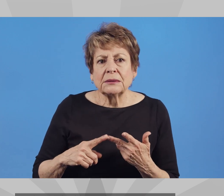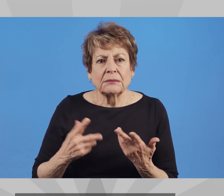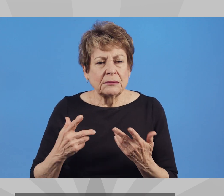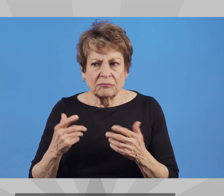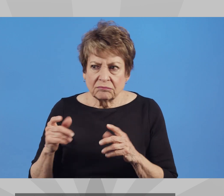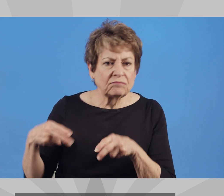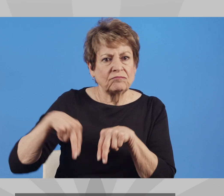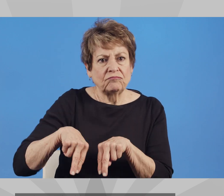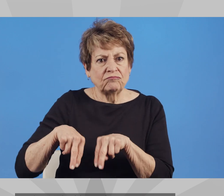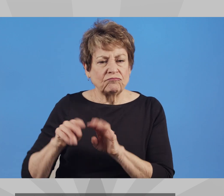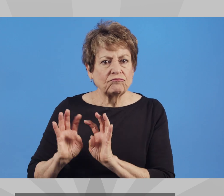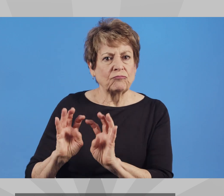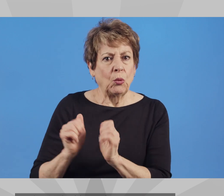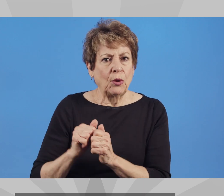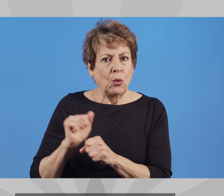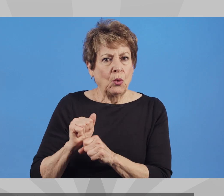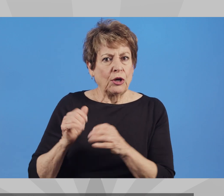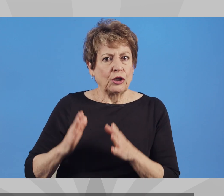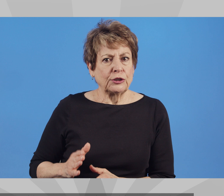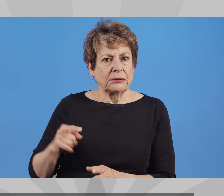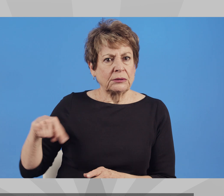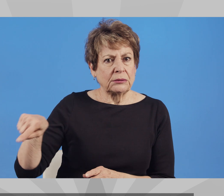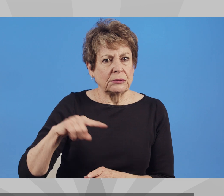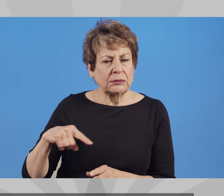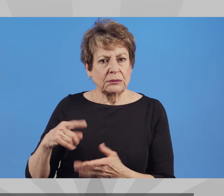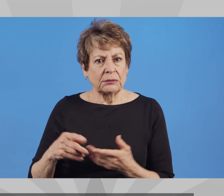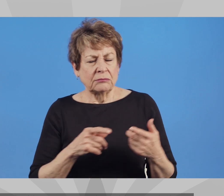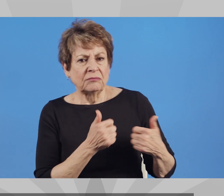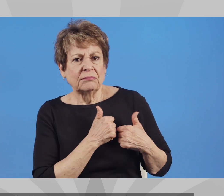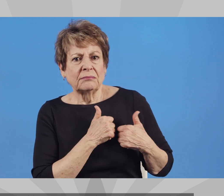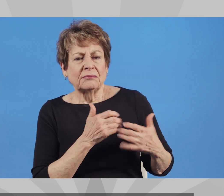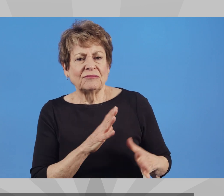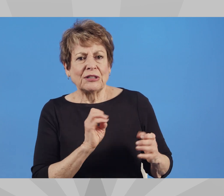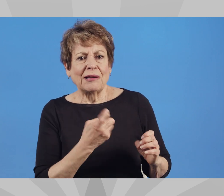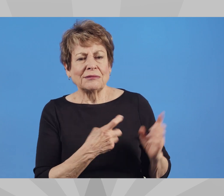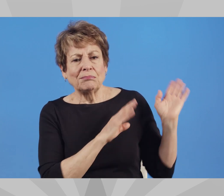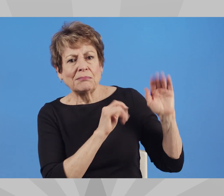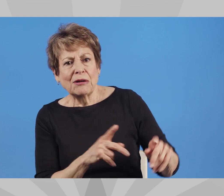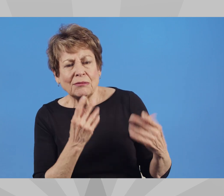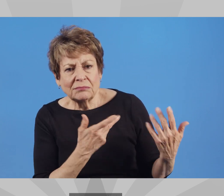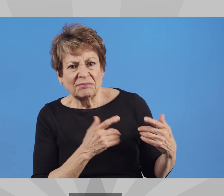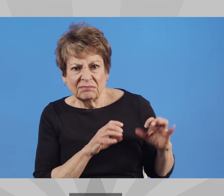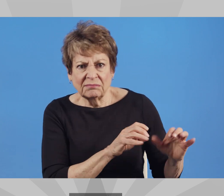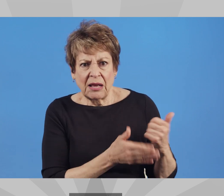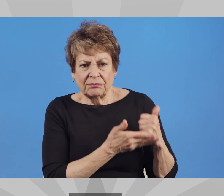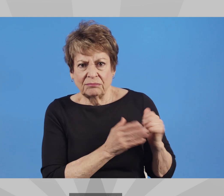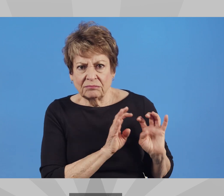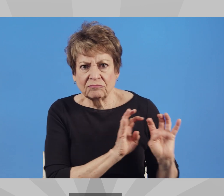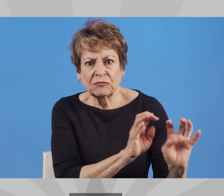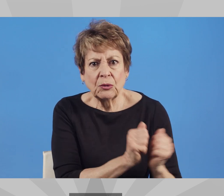and stand with workers, veterans, and with our most vulnerable populations.